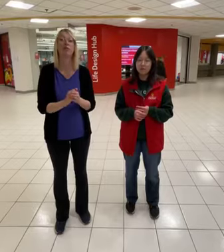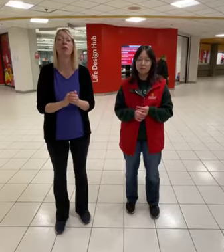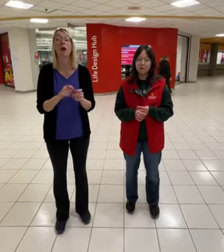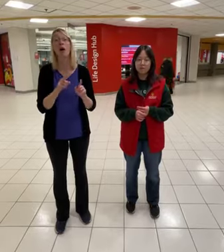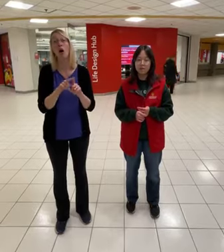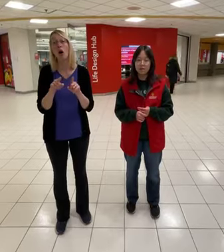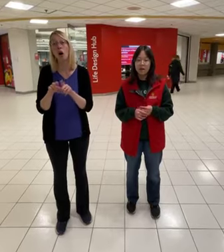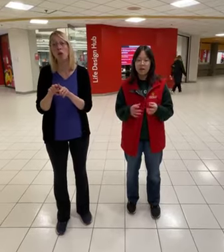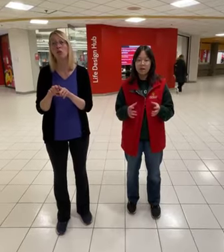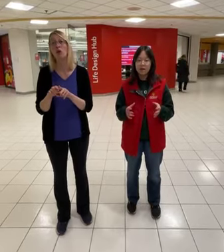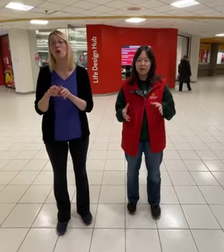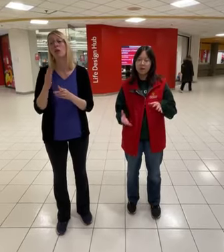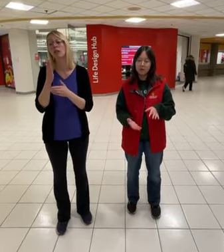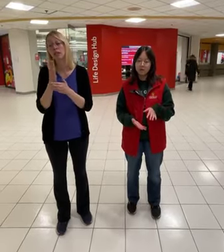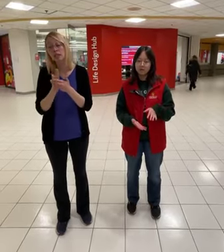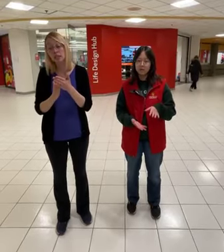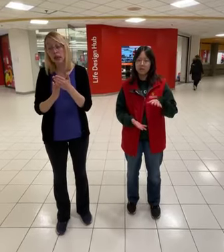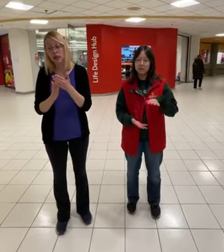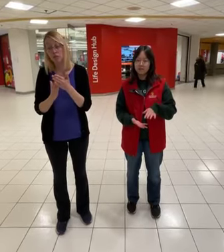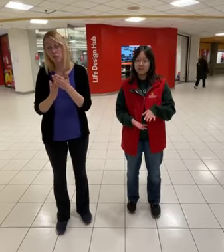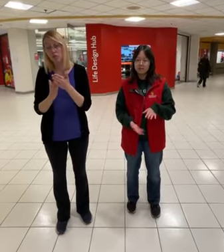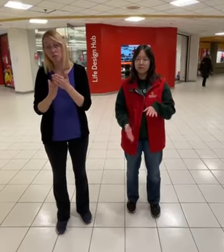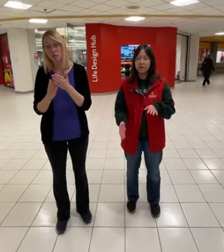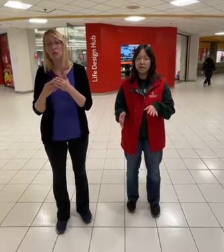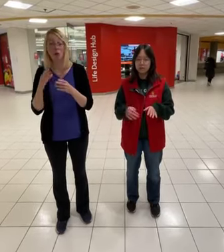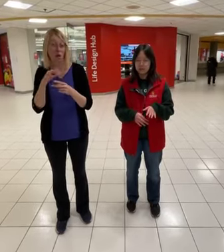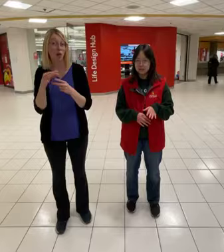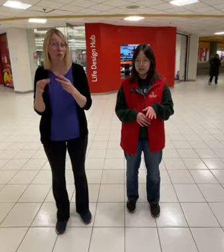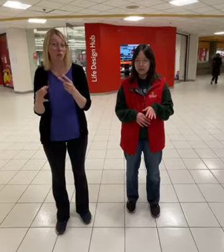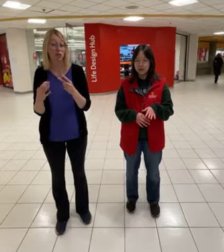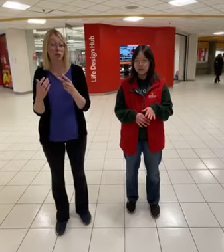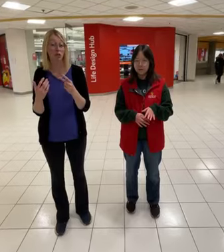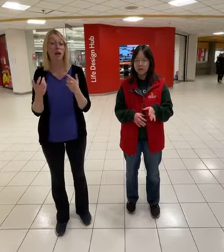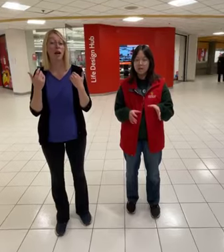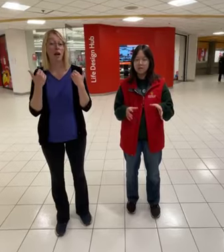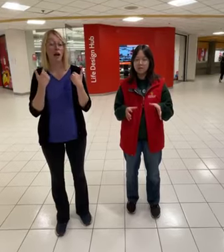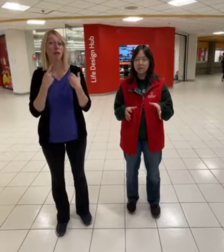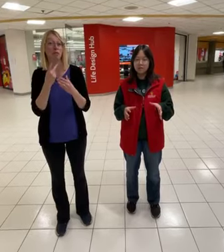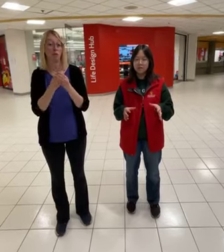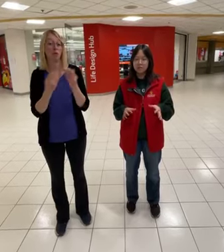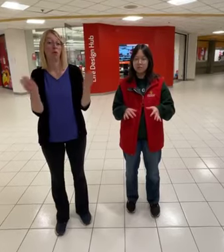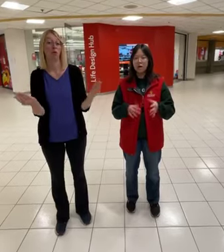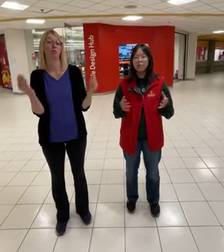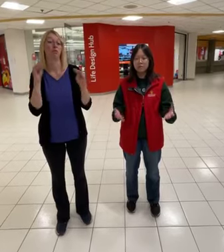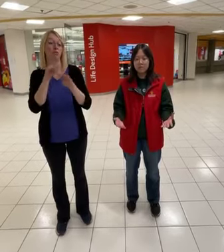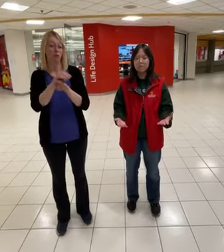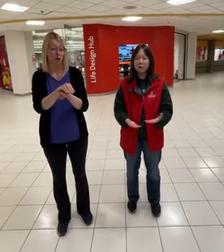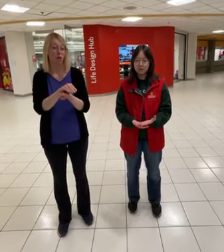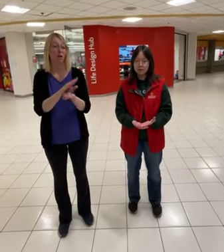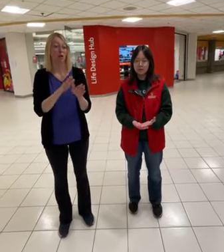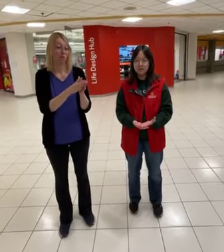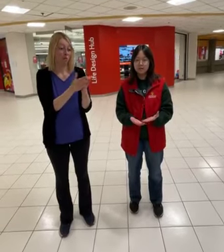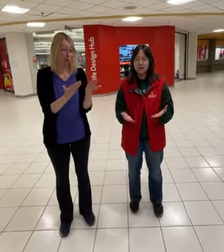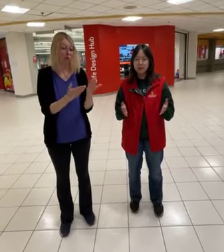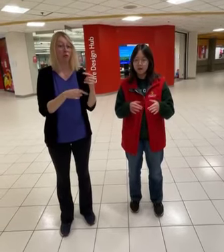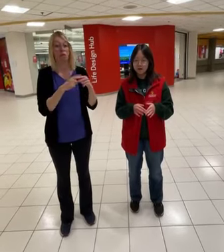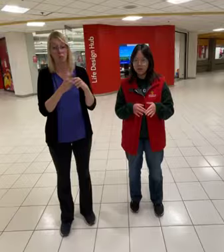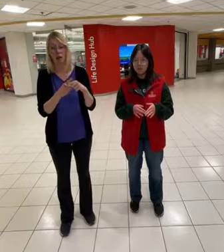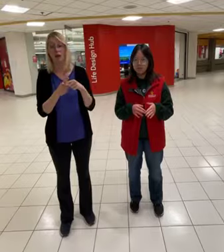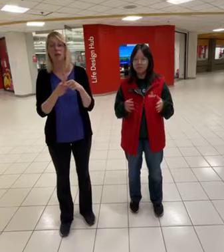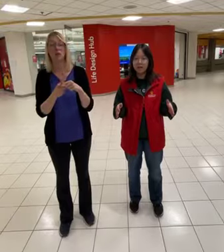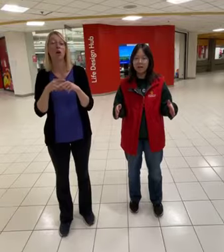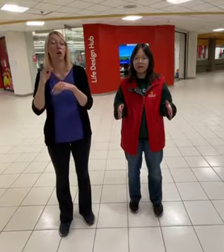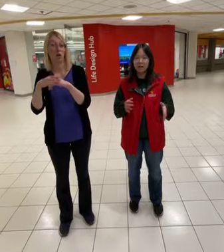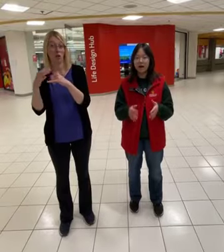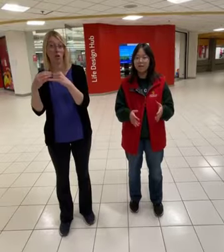might provide is going to be kind of a bundle where you get the physical as well as the e-copy. So that is generally probably going to be the most expensive out of all